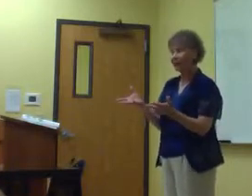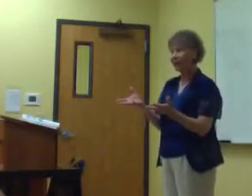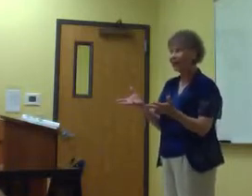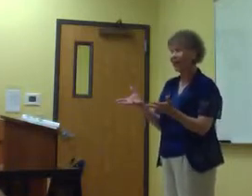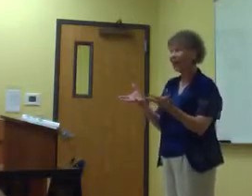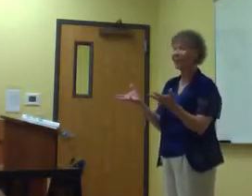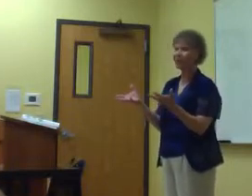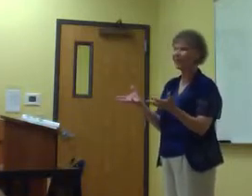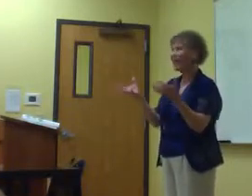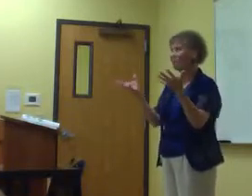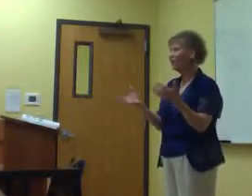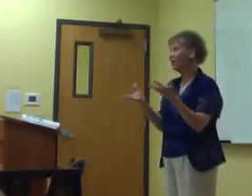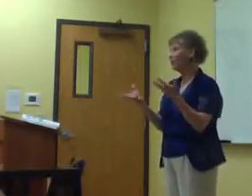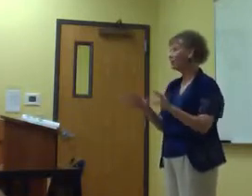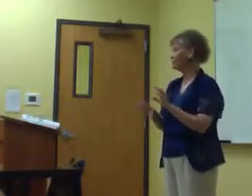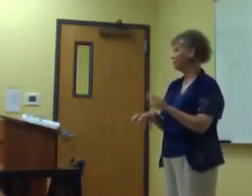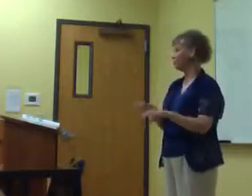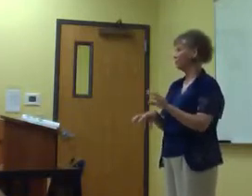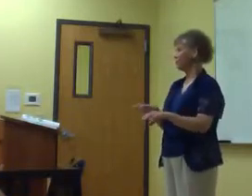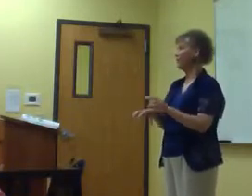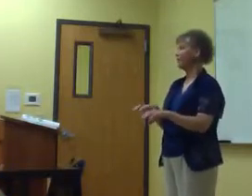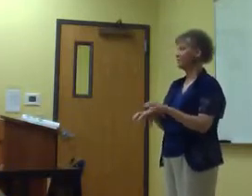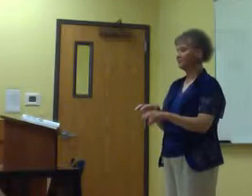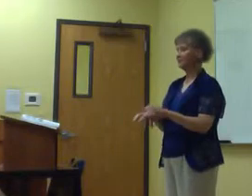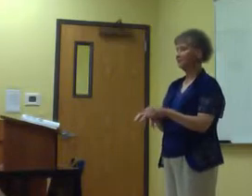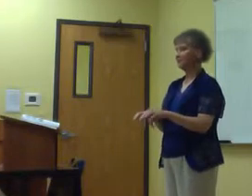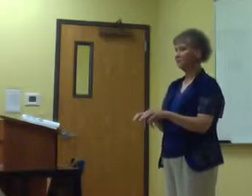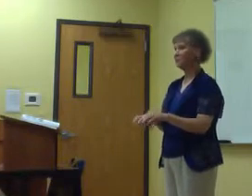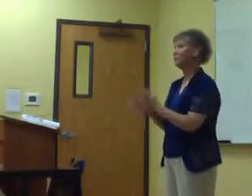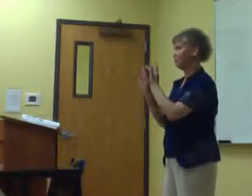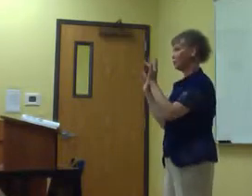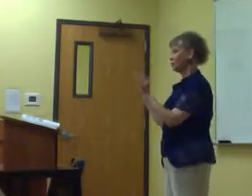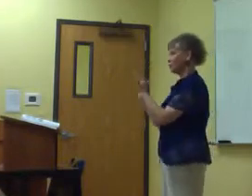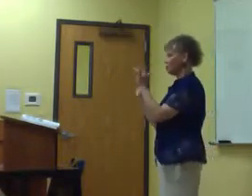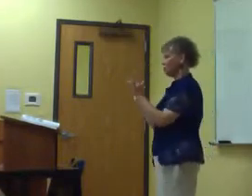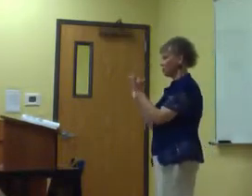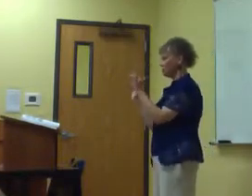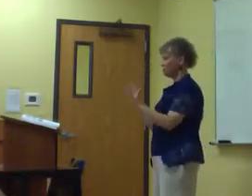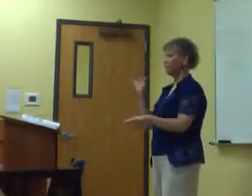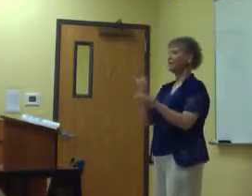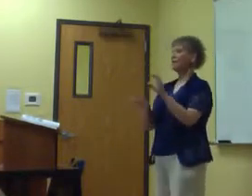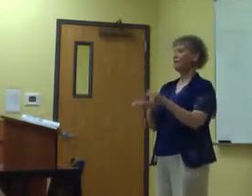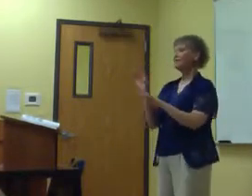or whatever, whatever. So, computer,